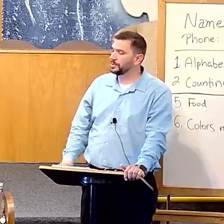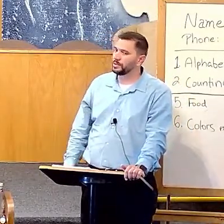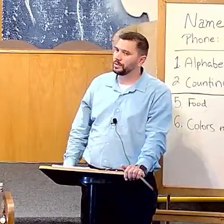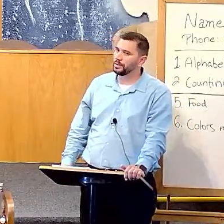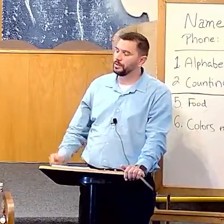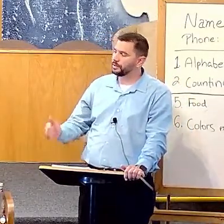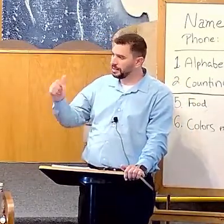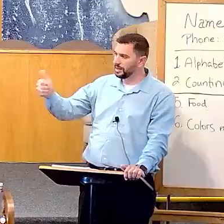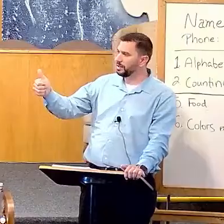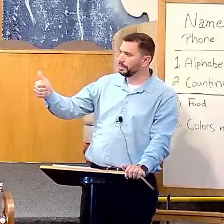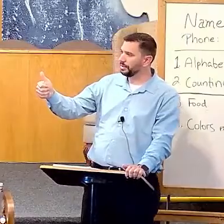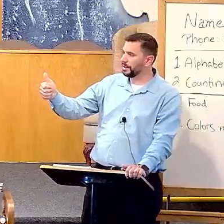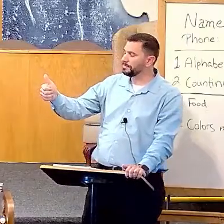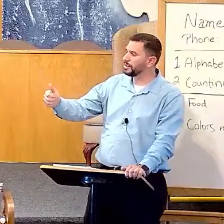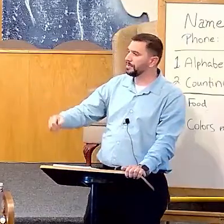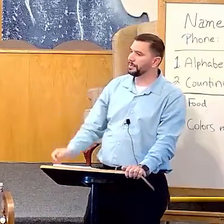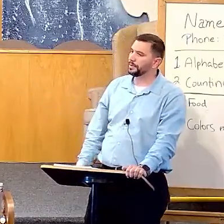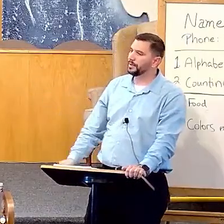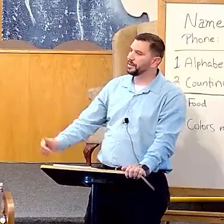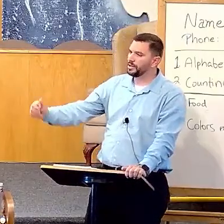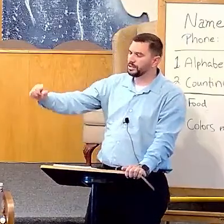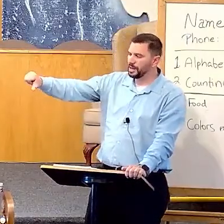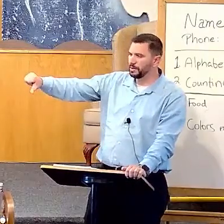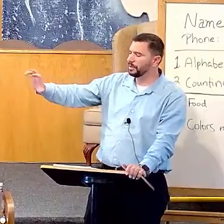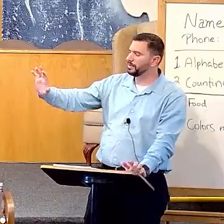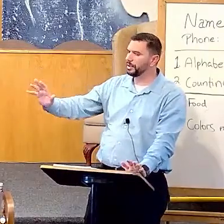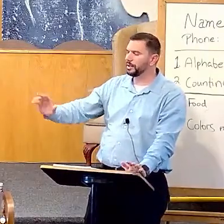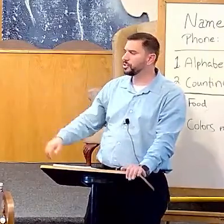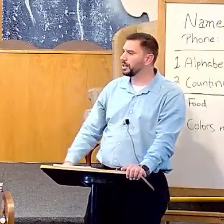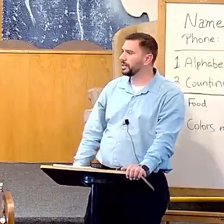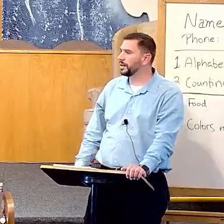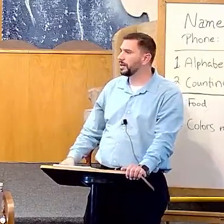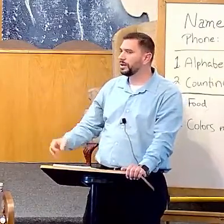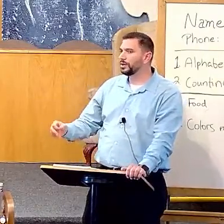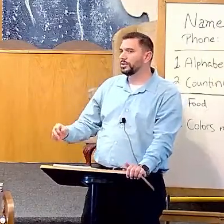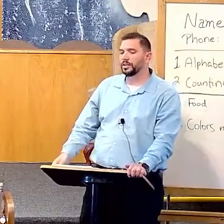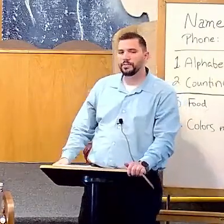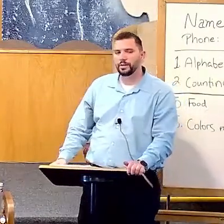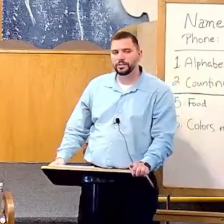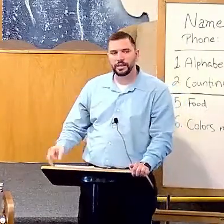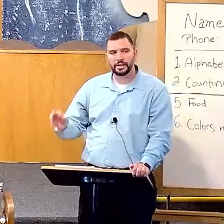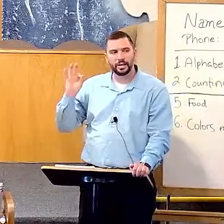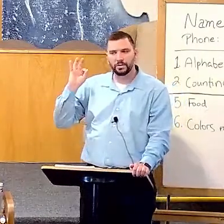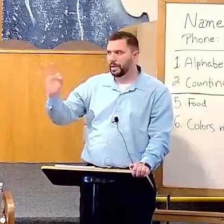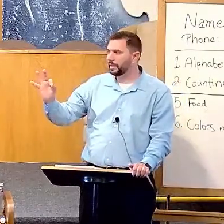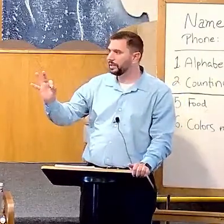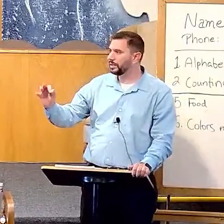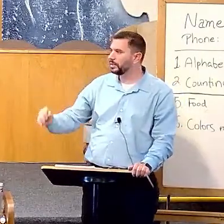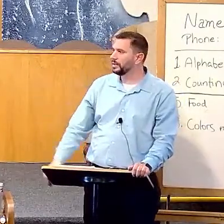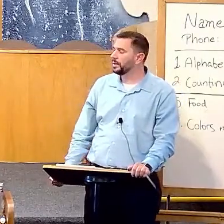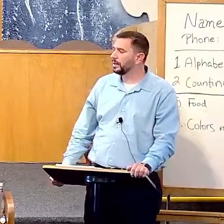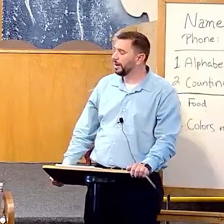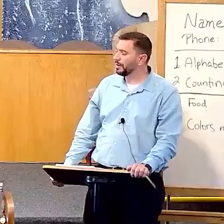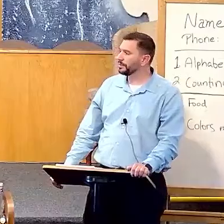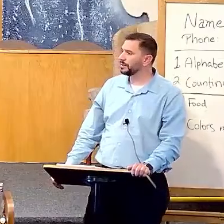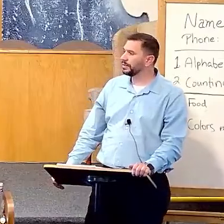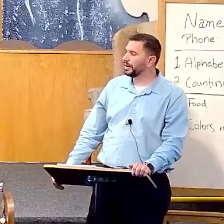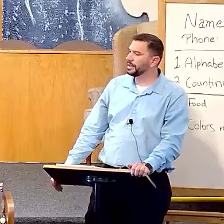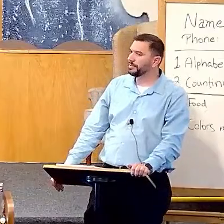you could say thumbs up. You can say thumbs down. They'll understand that. They'll even understand A-OK. However, I think if you go to